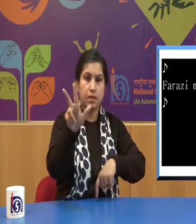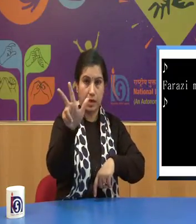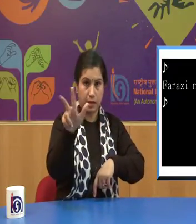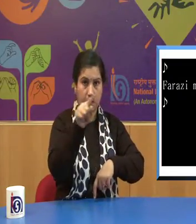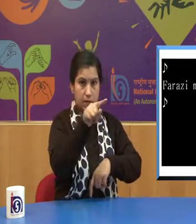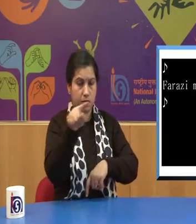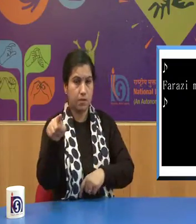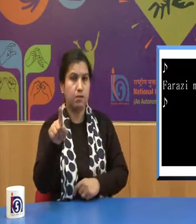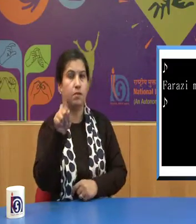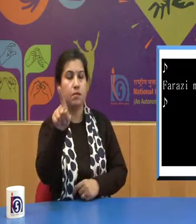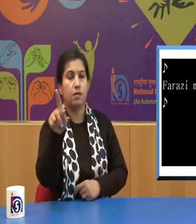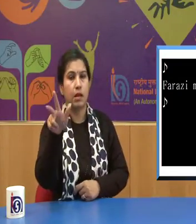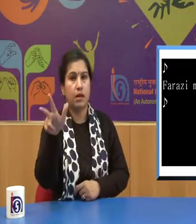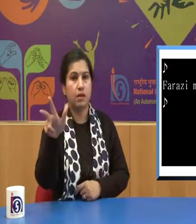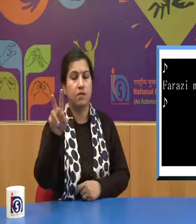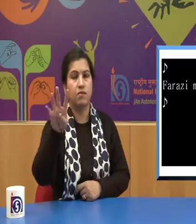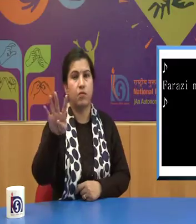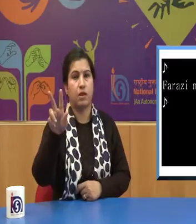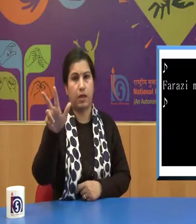till the year 1848.